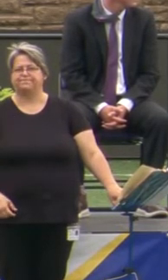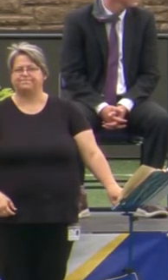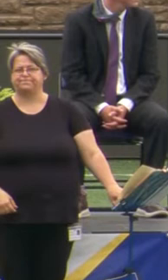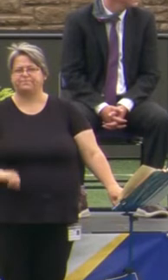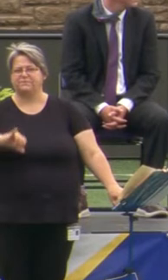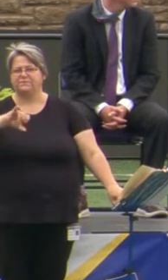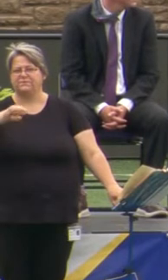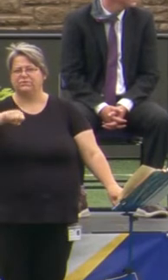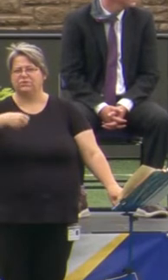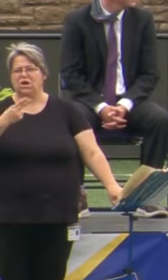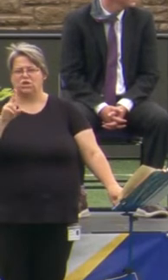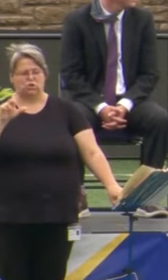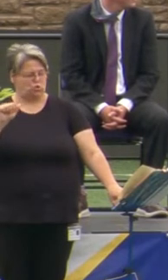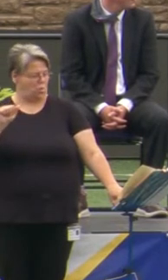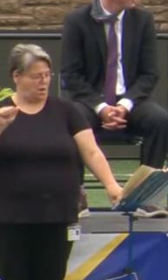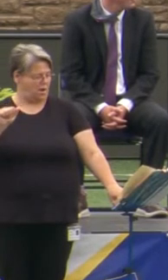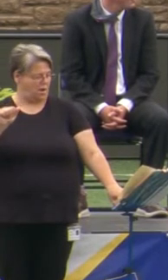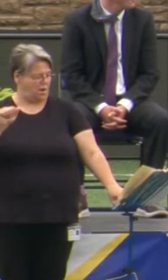Joshua Porter.